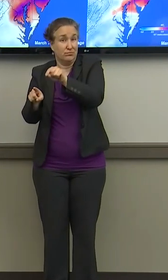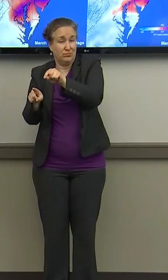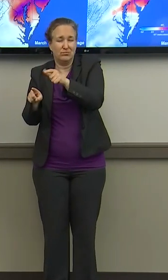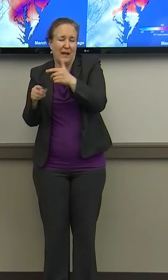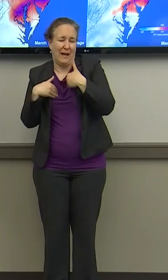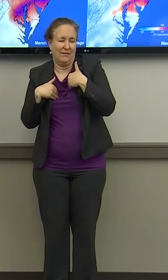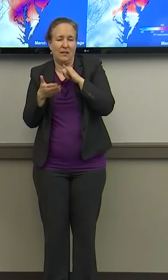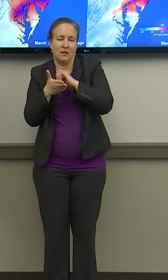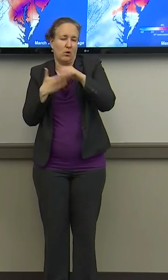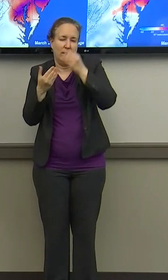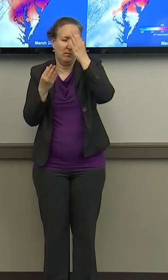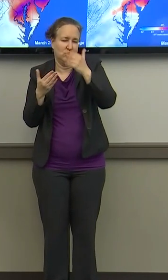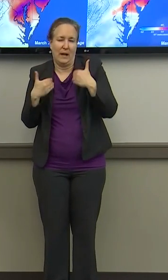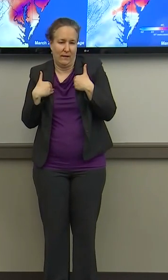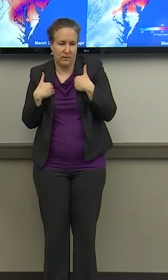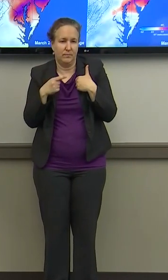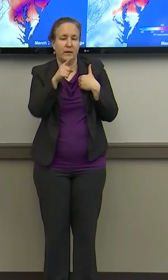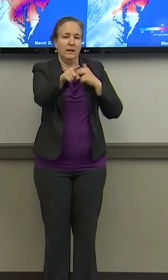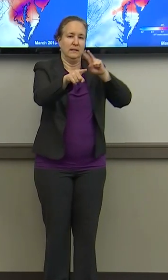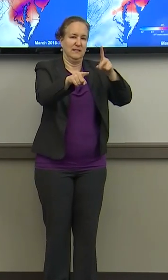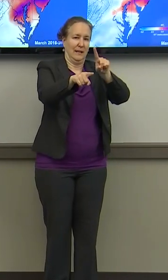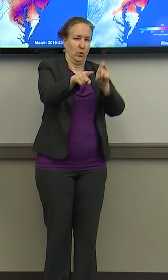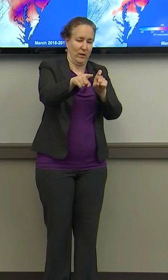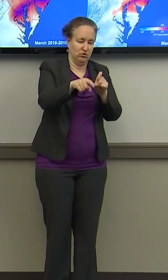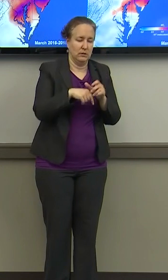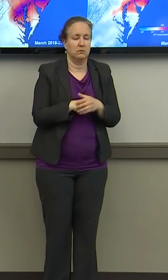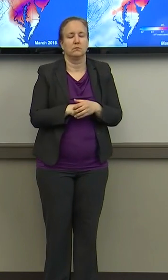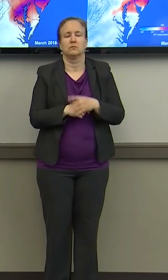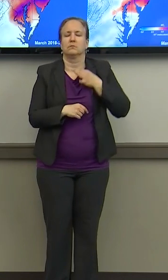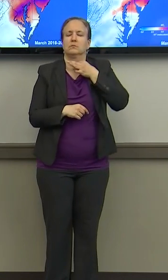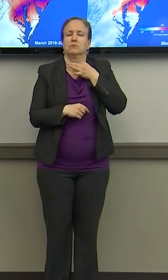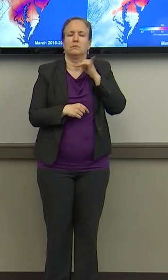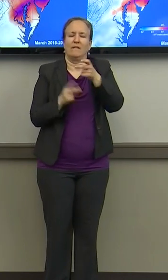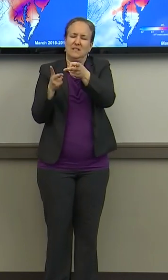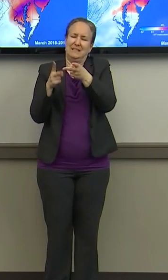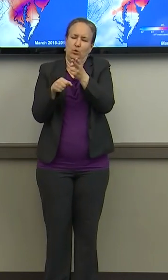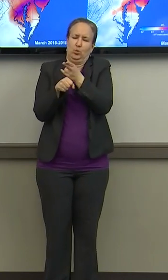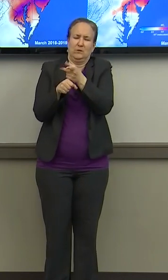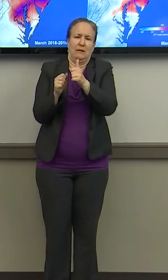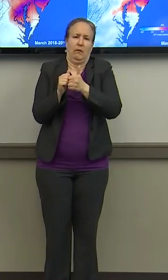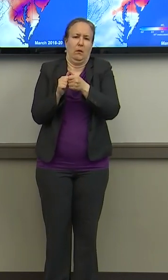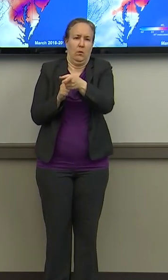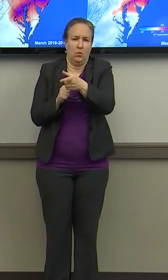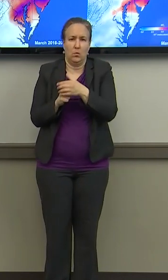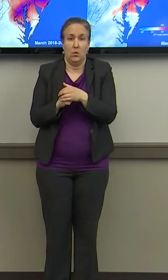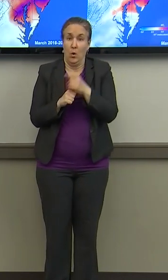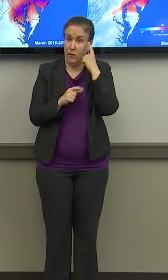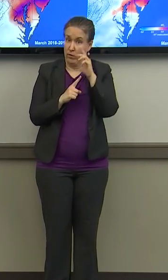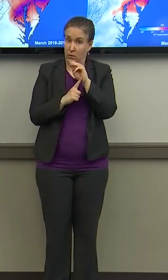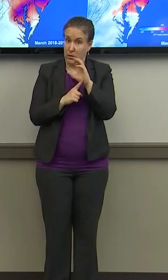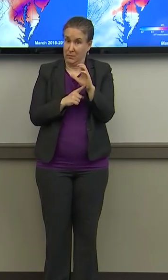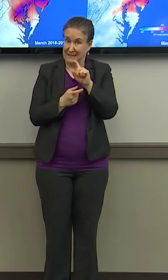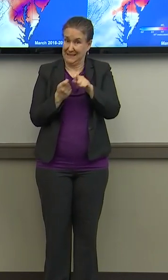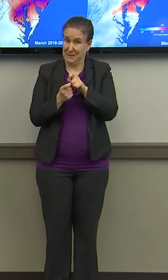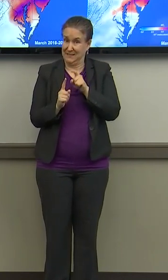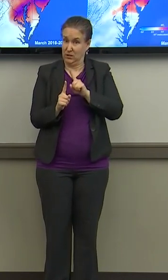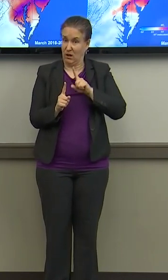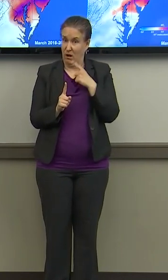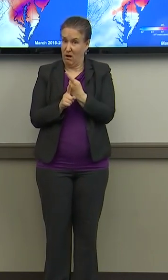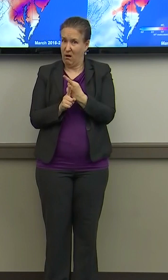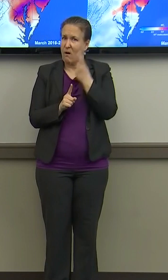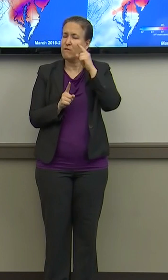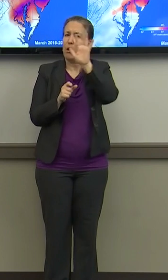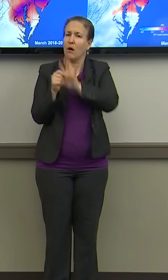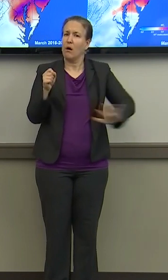The second part of that question from Jim Melwork is, how is this facility being used, and is it for Montgomery County specifically or for